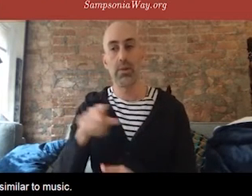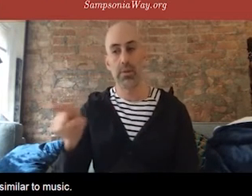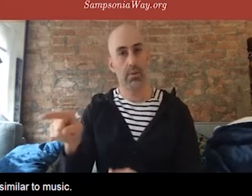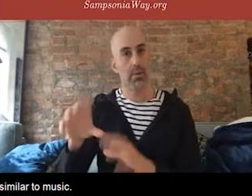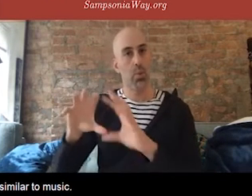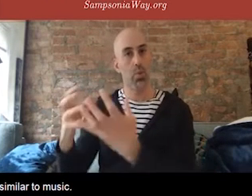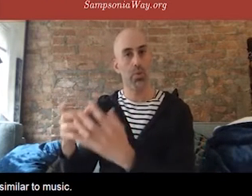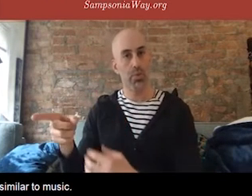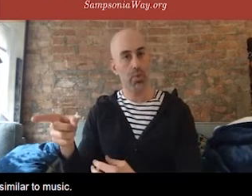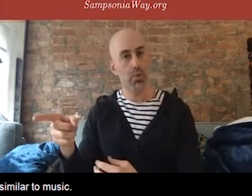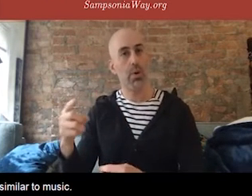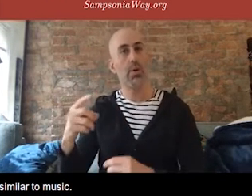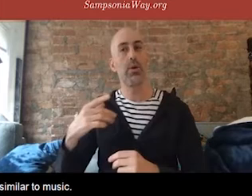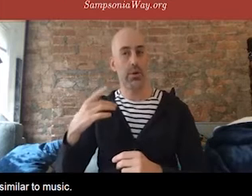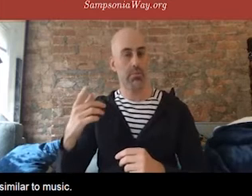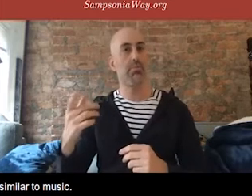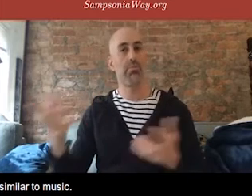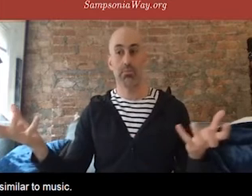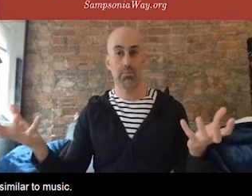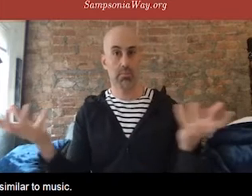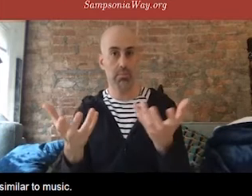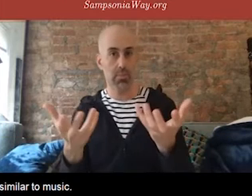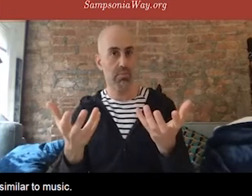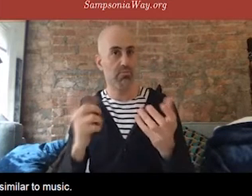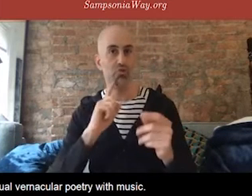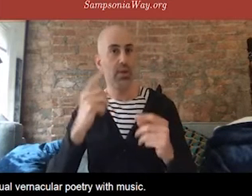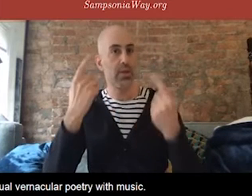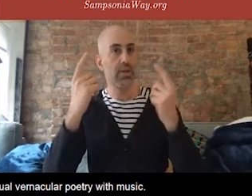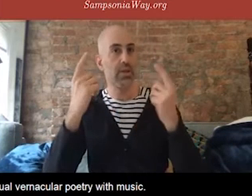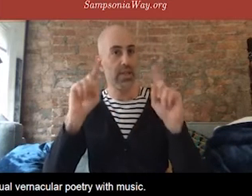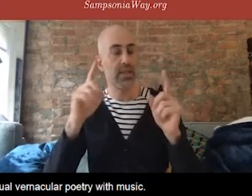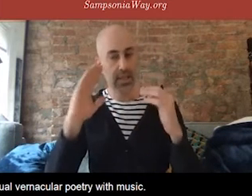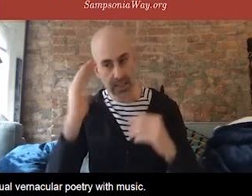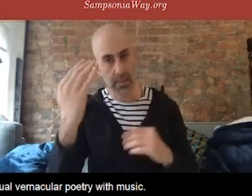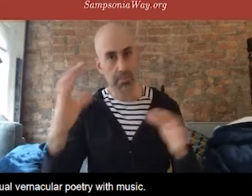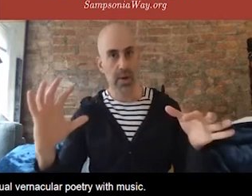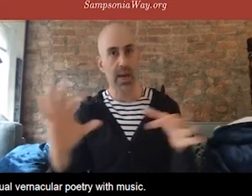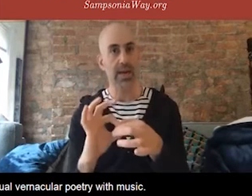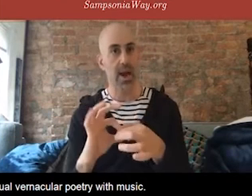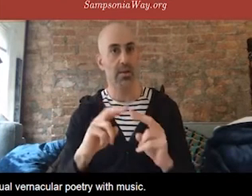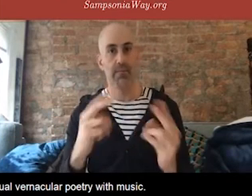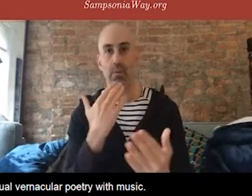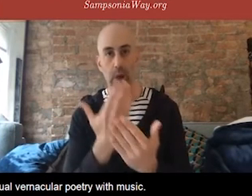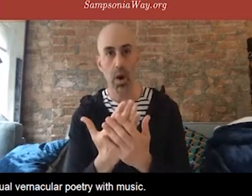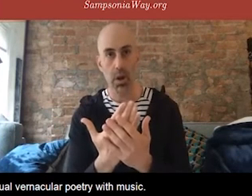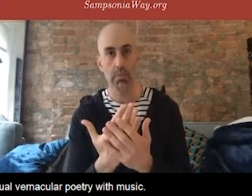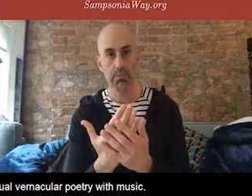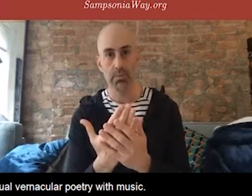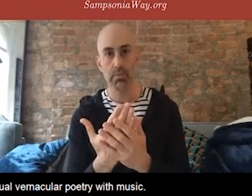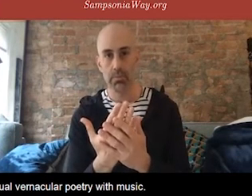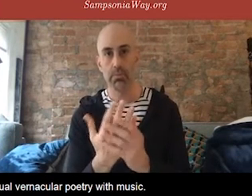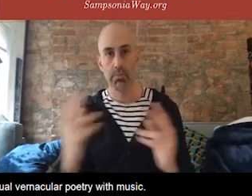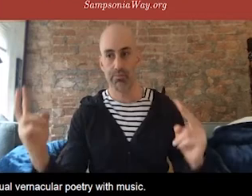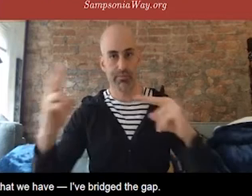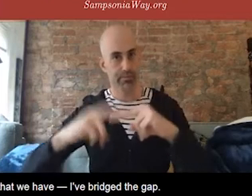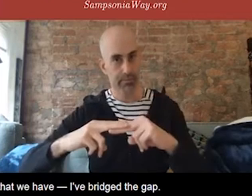right? That visual vernacular is similar to music. So I started bringing the two together, visual vernacular